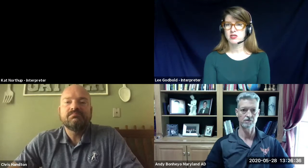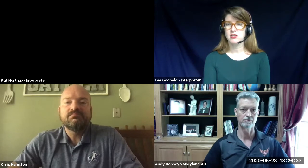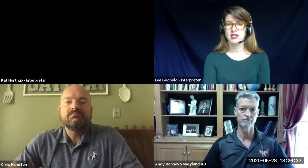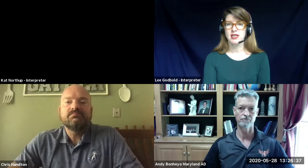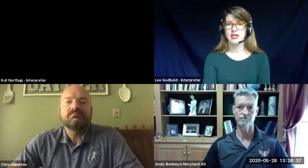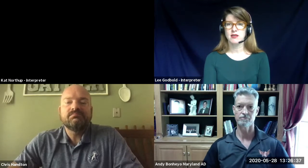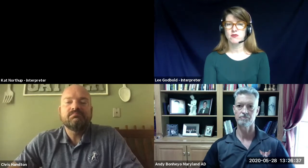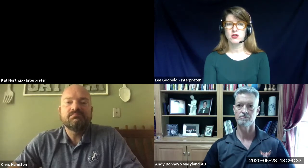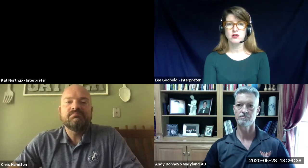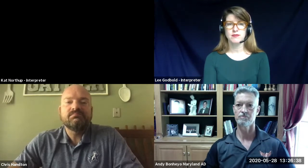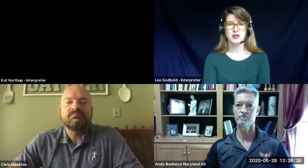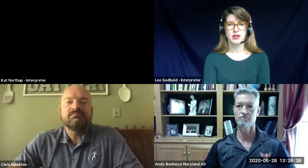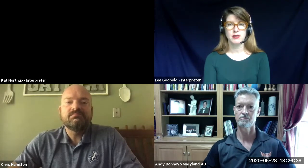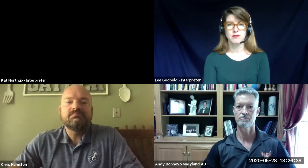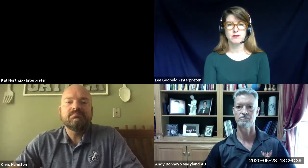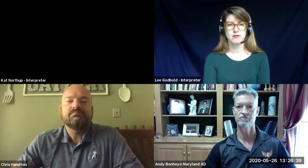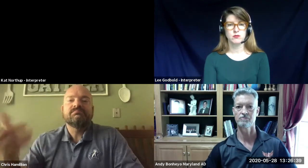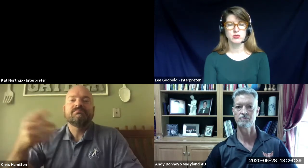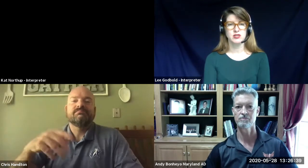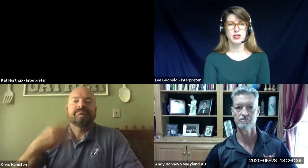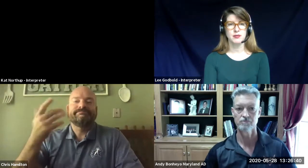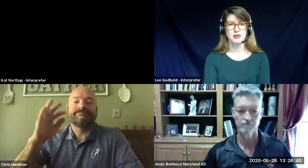sports in the fall, and we'll see what happens.